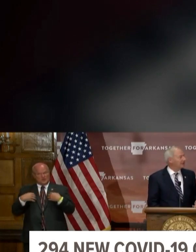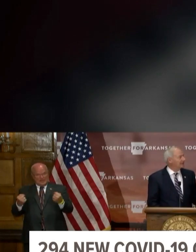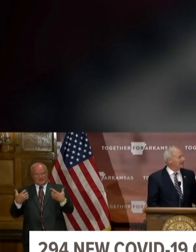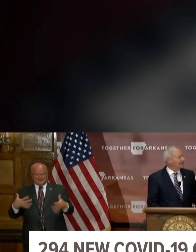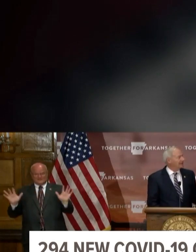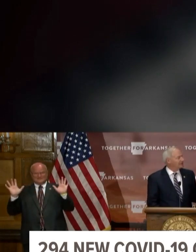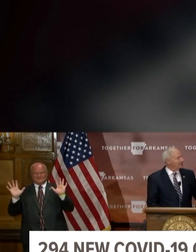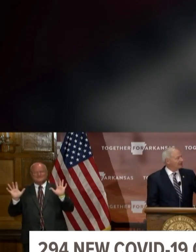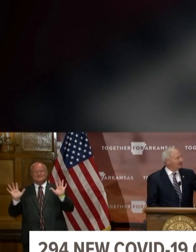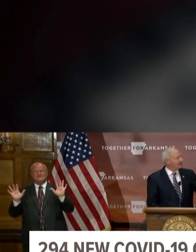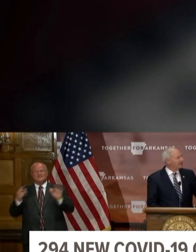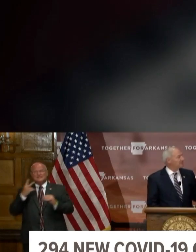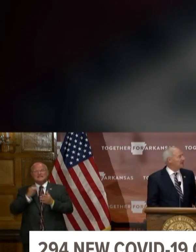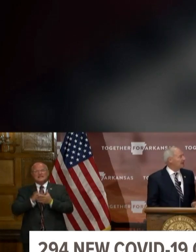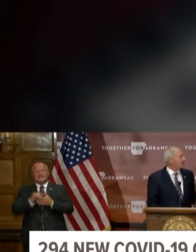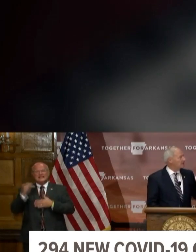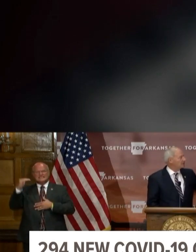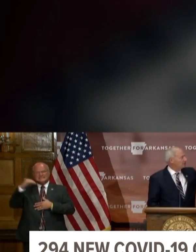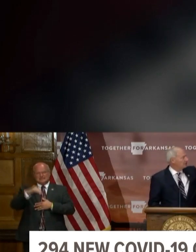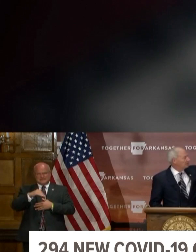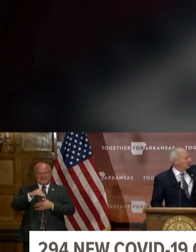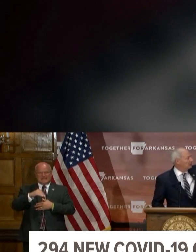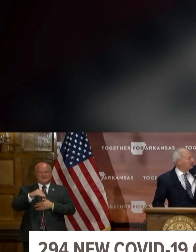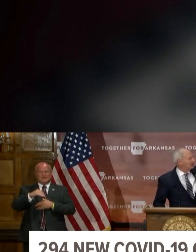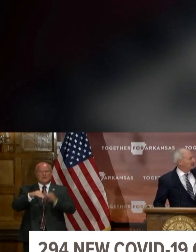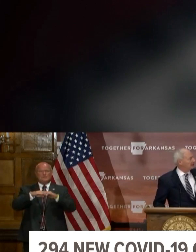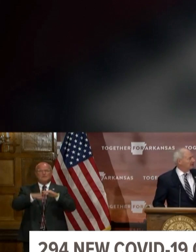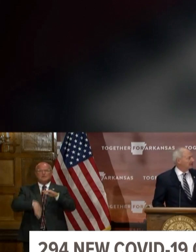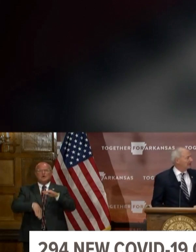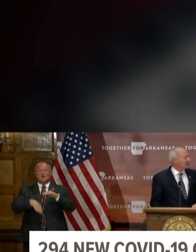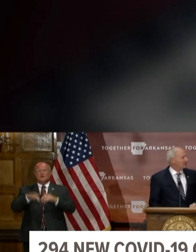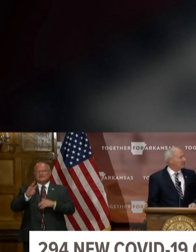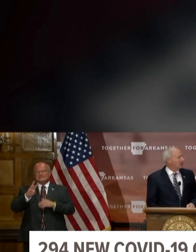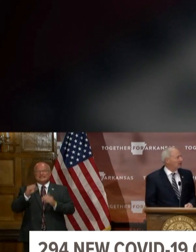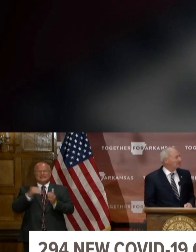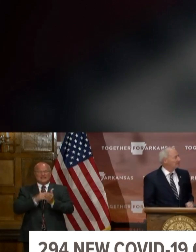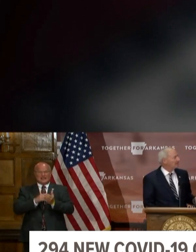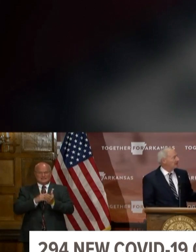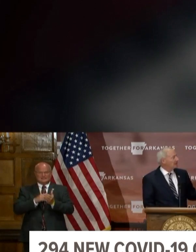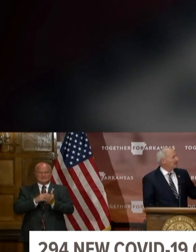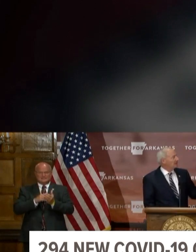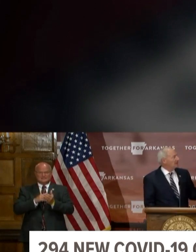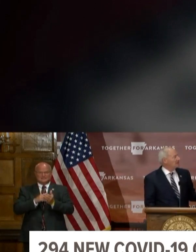recovered, and you can see that dip down to below the 6,000 mark.